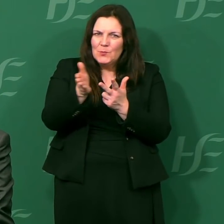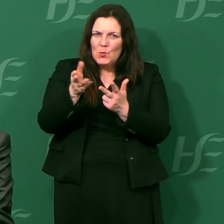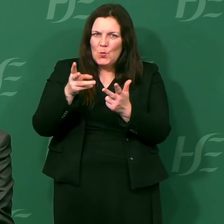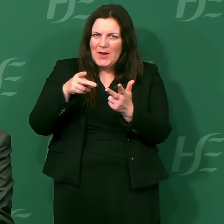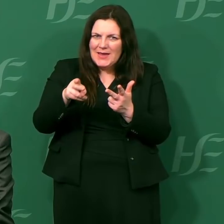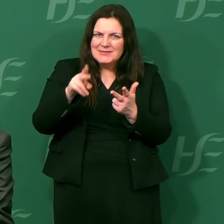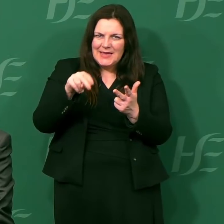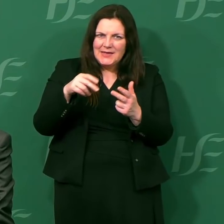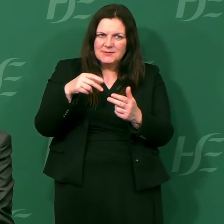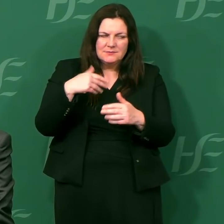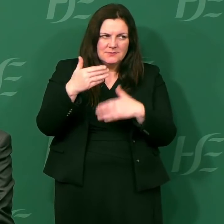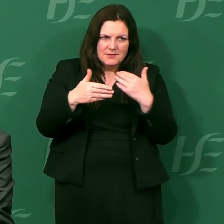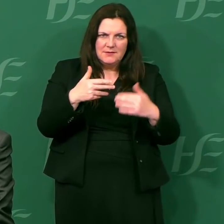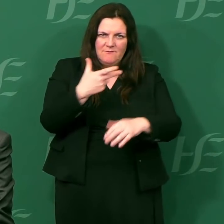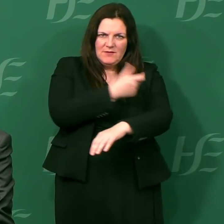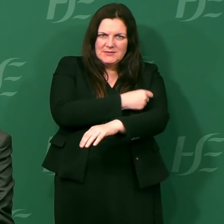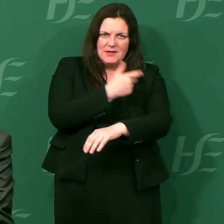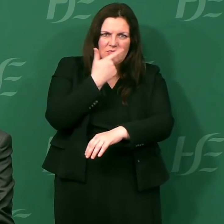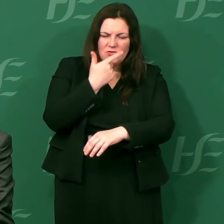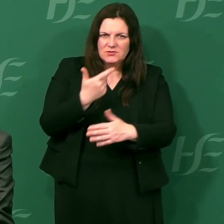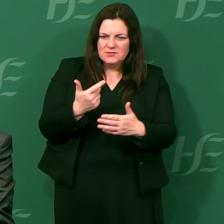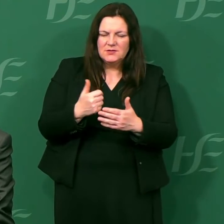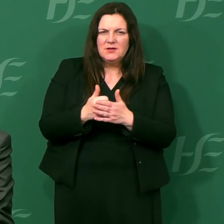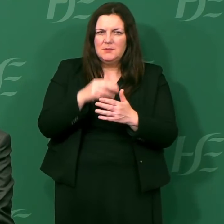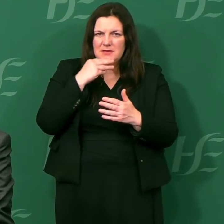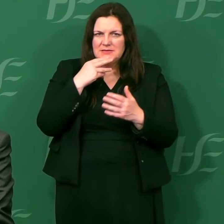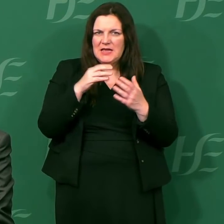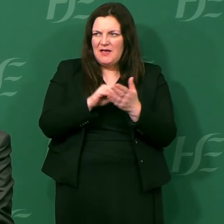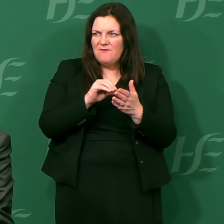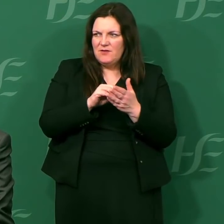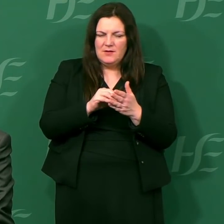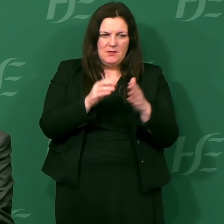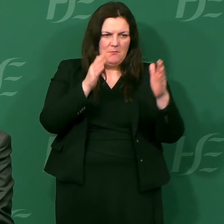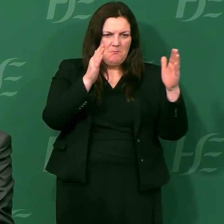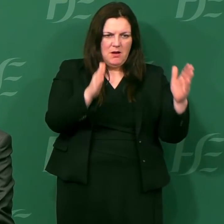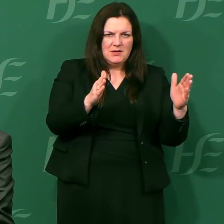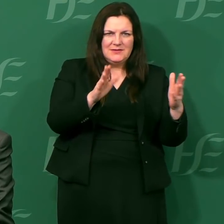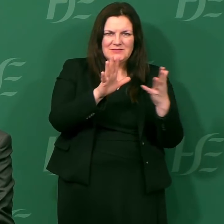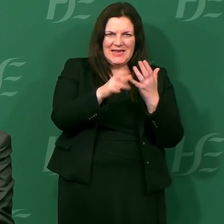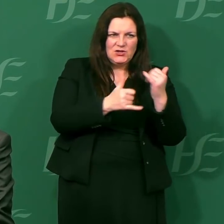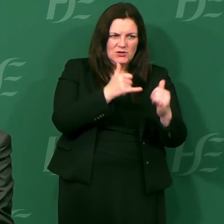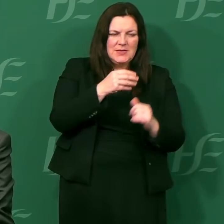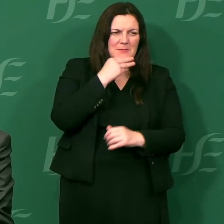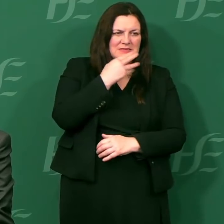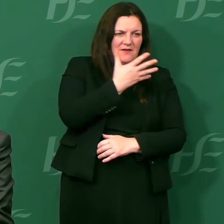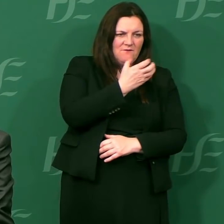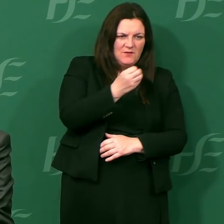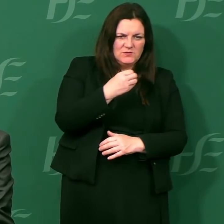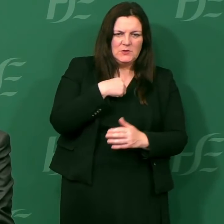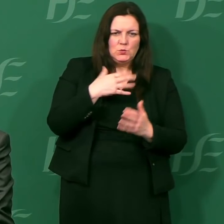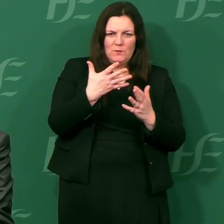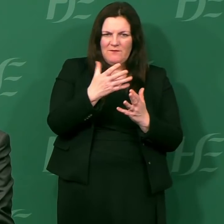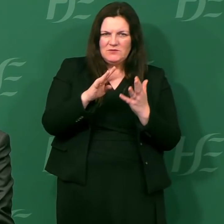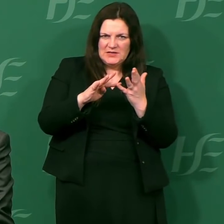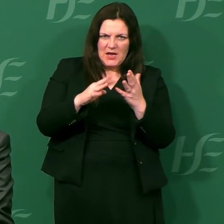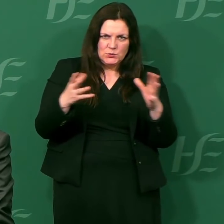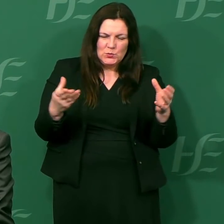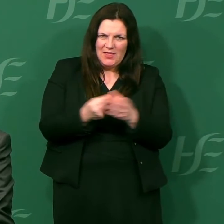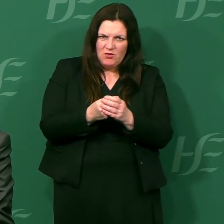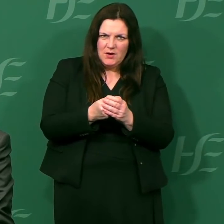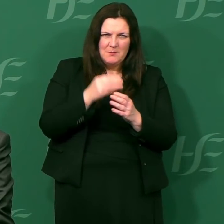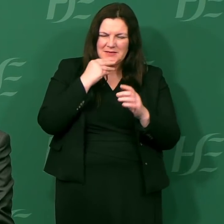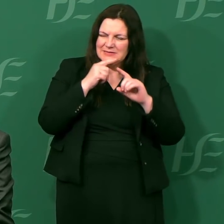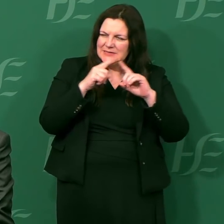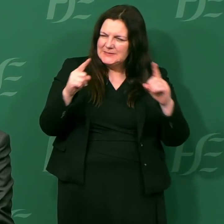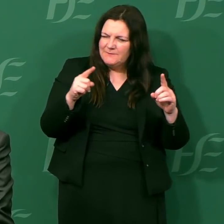forward. We're working through the ages in blocks of 10 years, so 50s to 59s, all coming forward together. So very